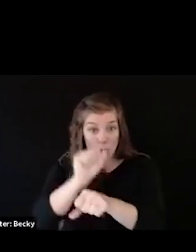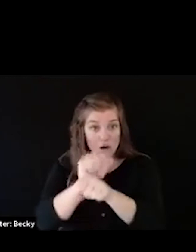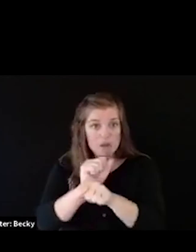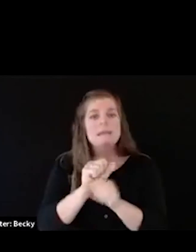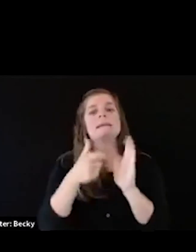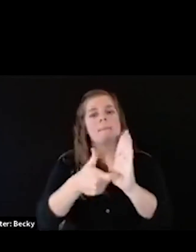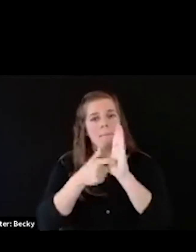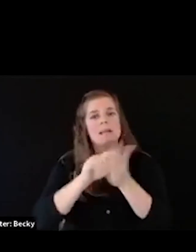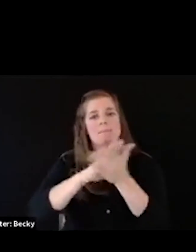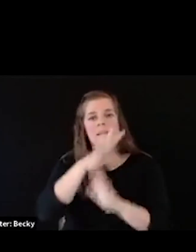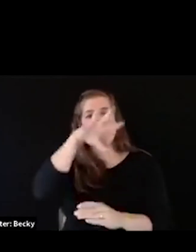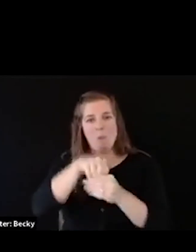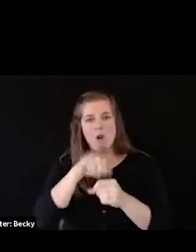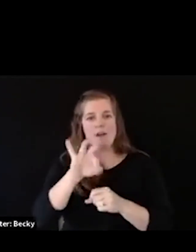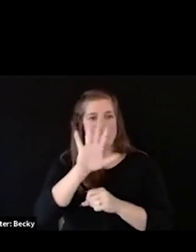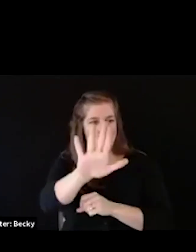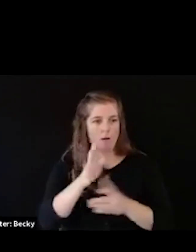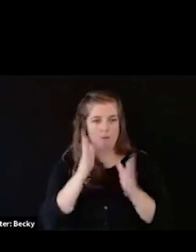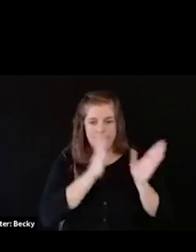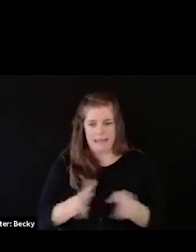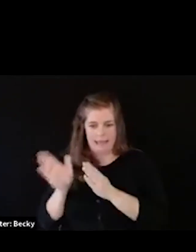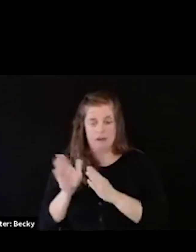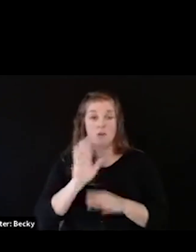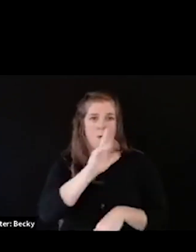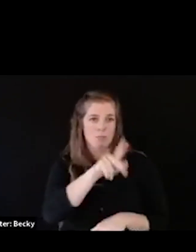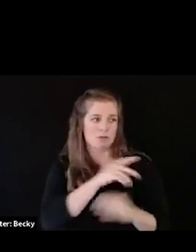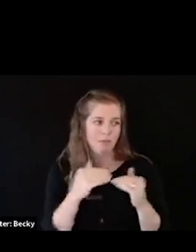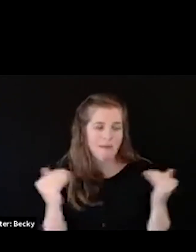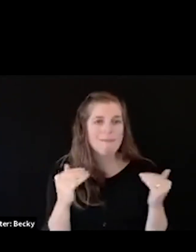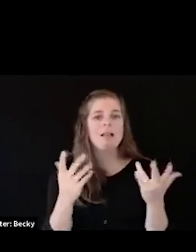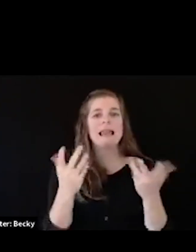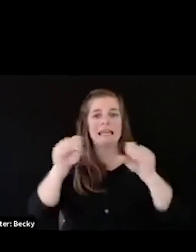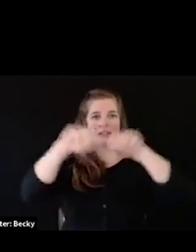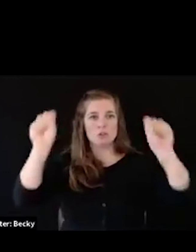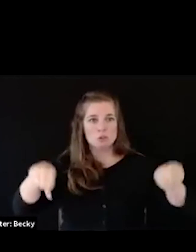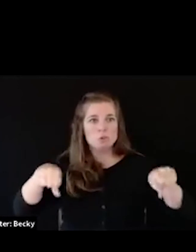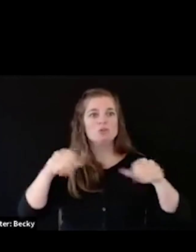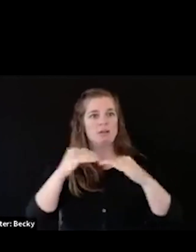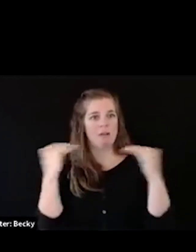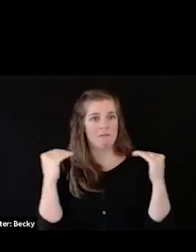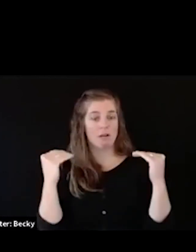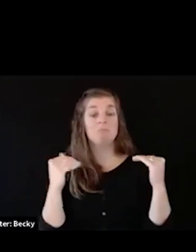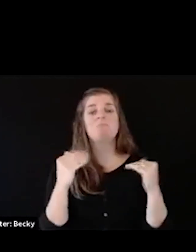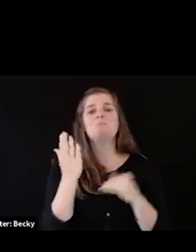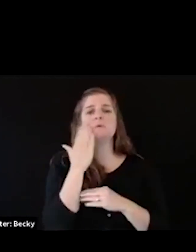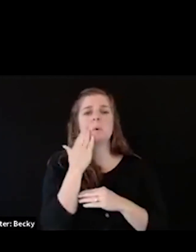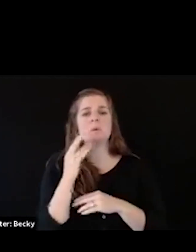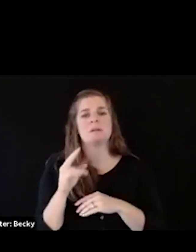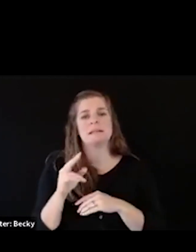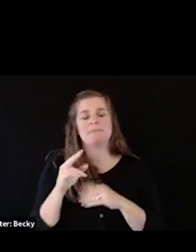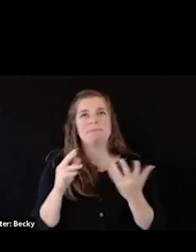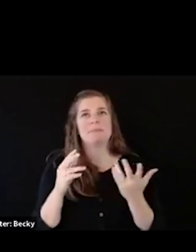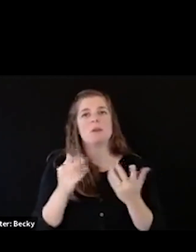your sort of agenda, both on a personal level and an institutional level. You know, one of the ways that the second wave of the modern women's movement